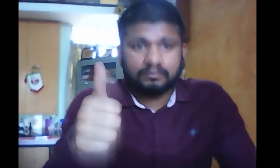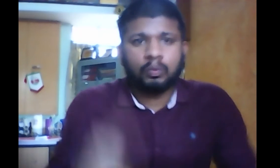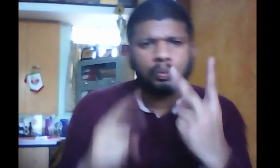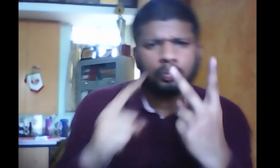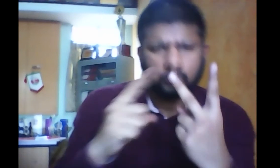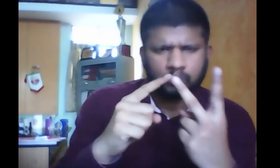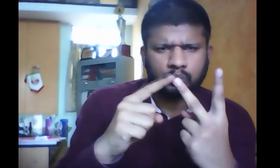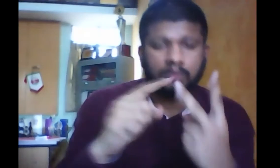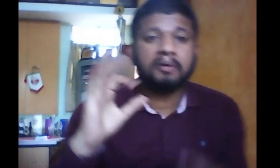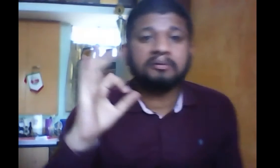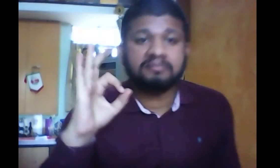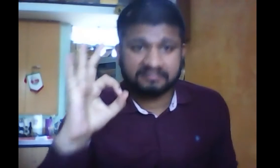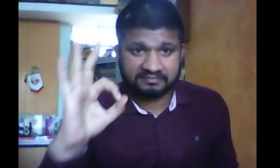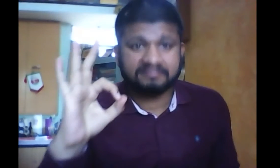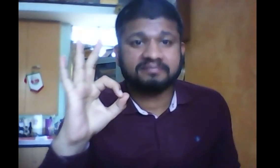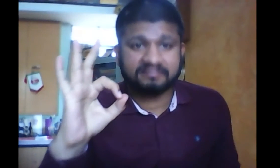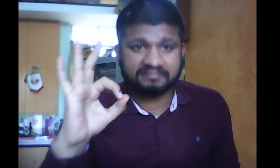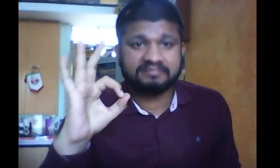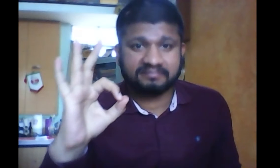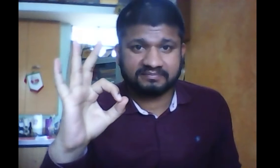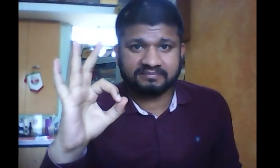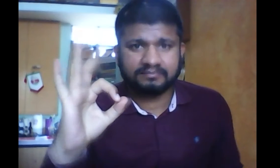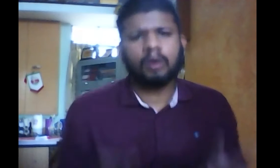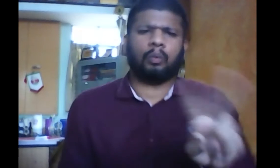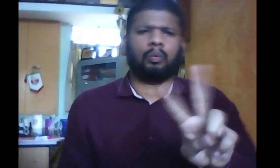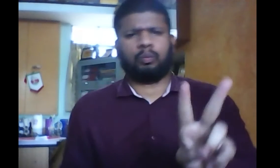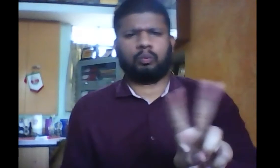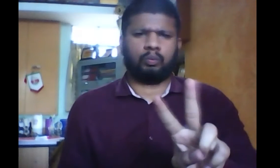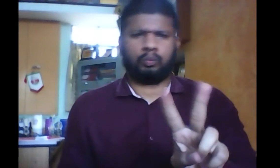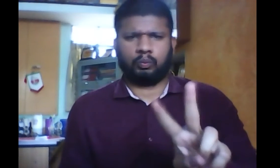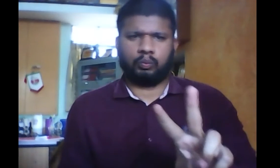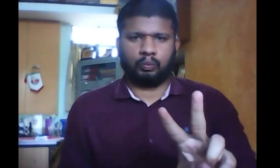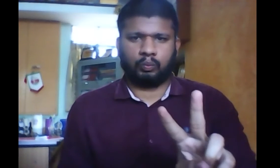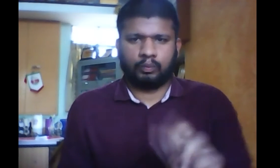Good. And the second sign is good. For good, we have two signs. You can use any of one.